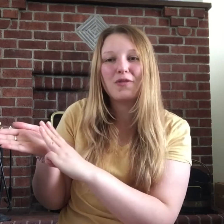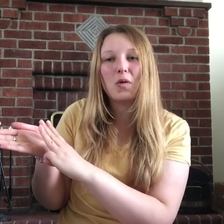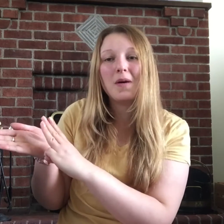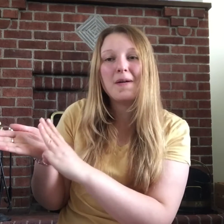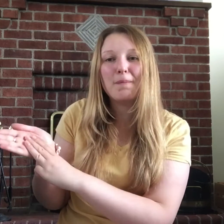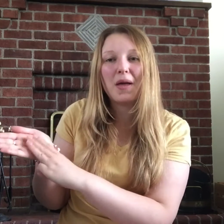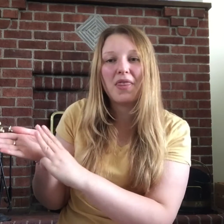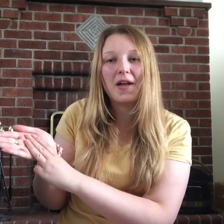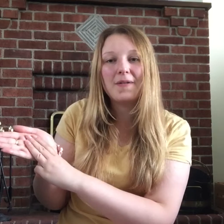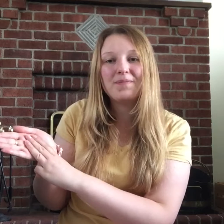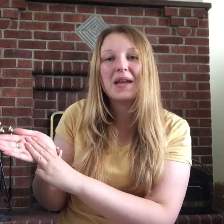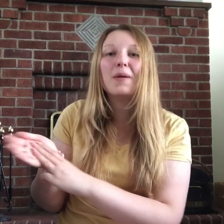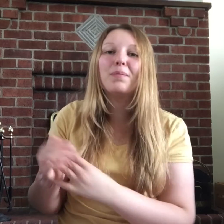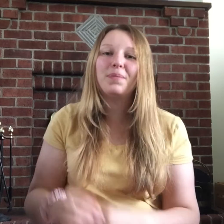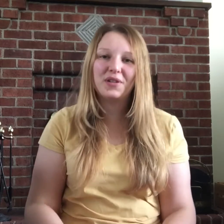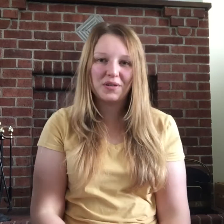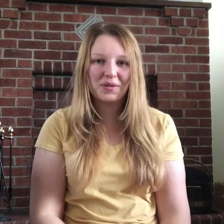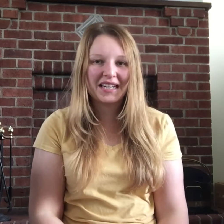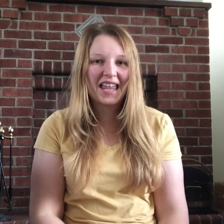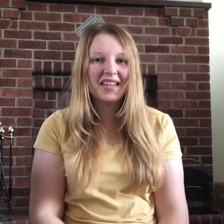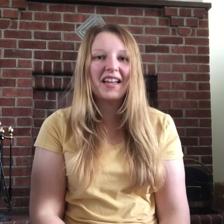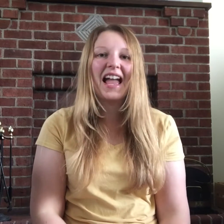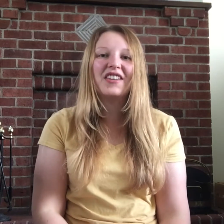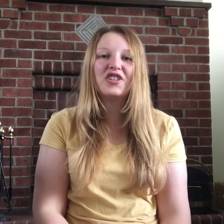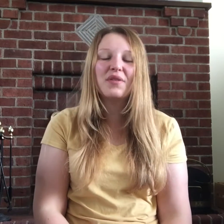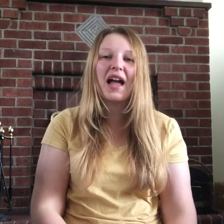for mother. Put it all together and you have